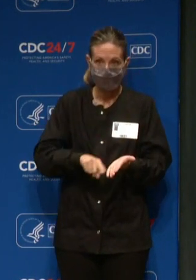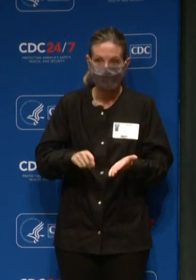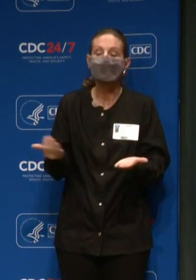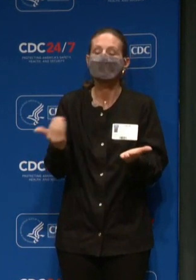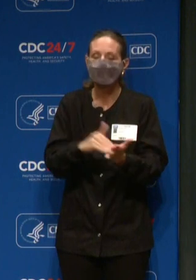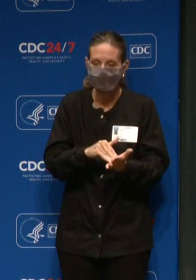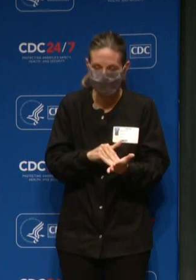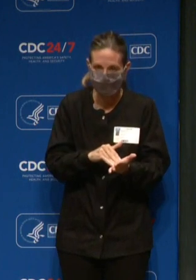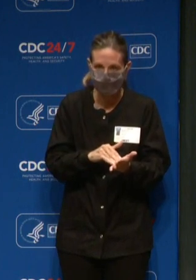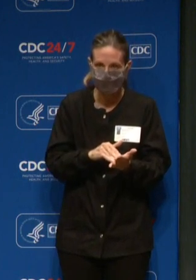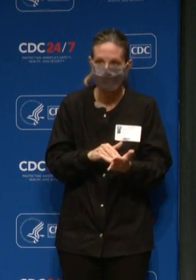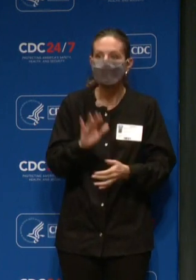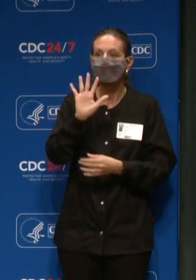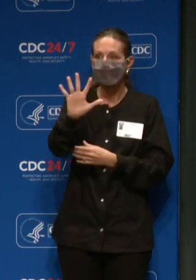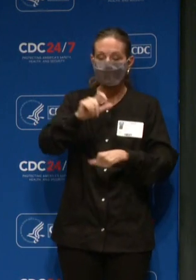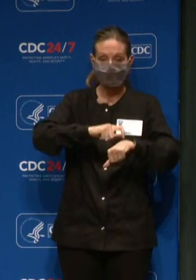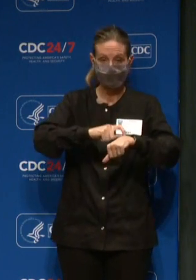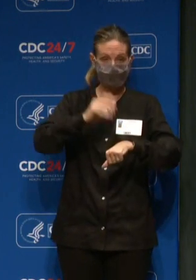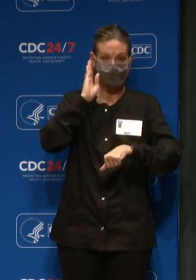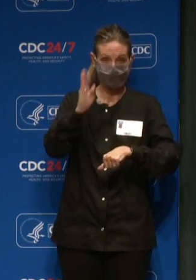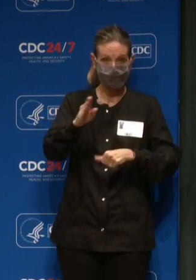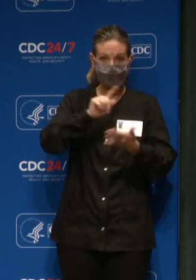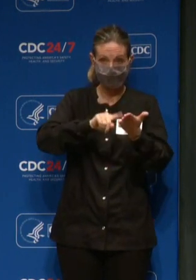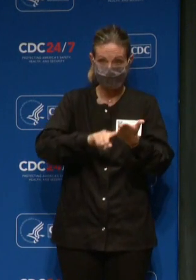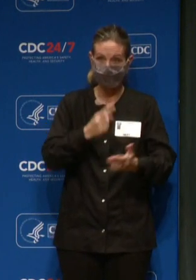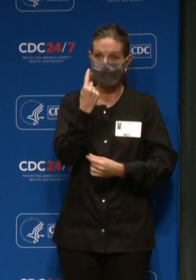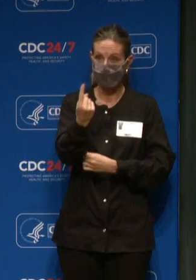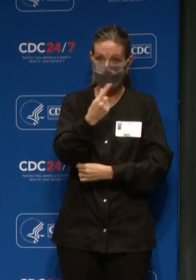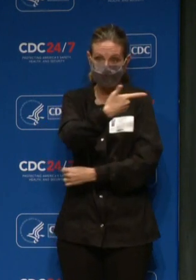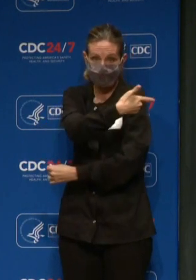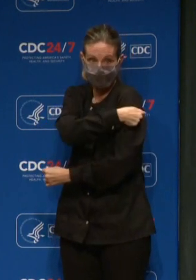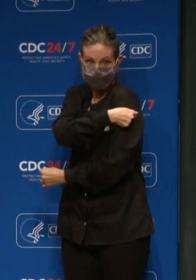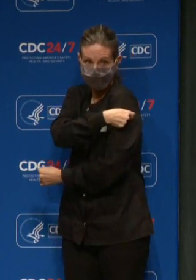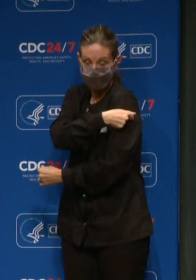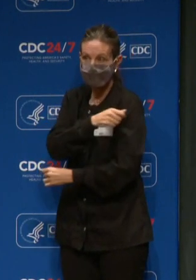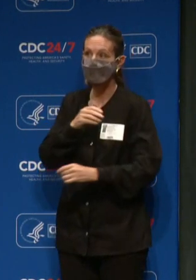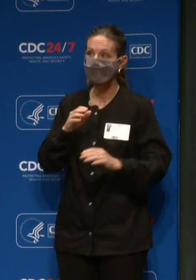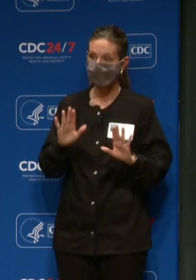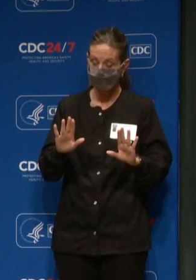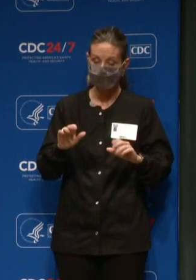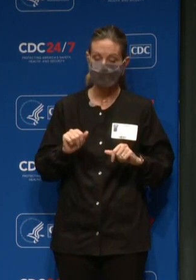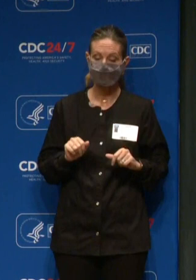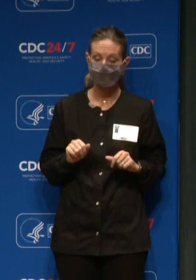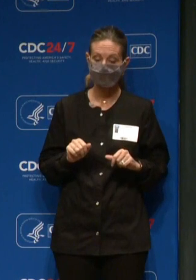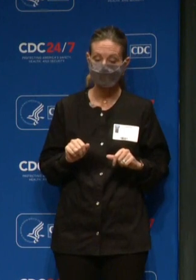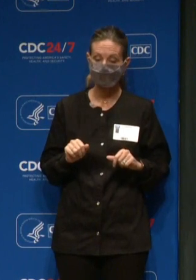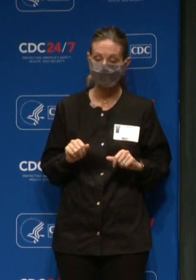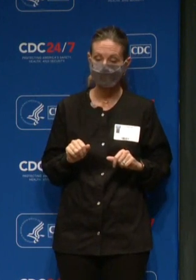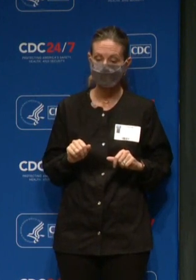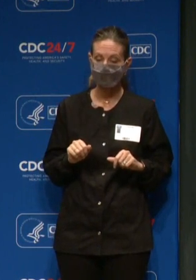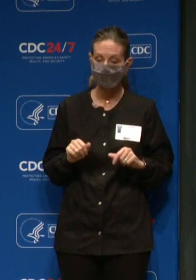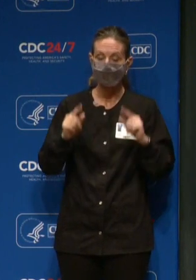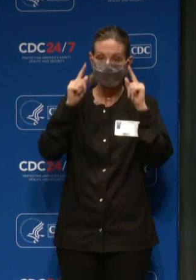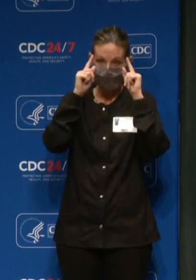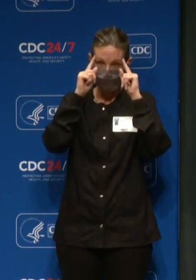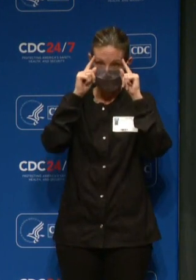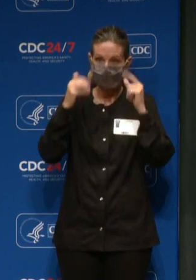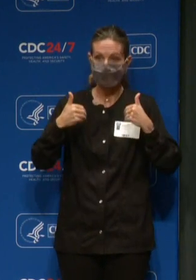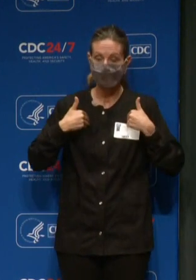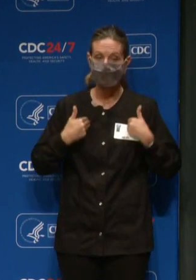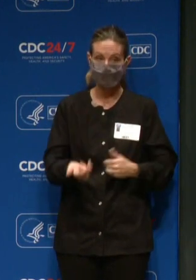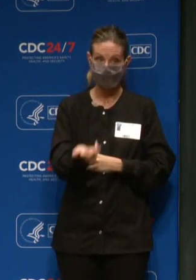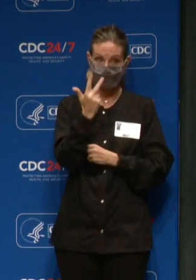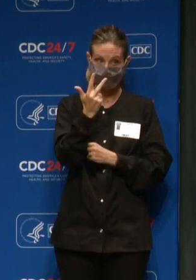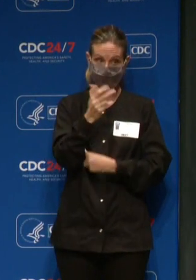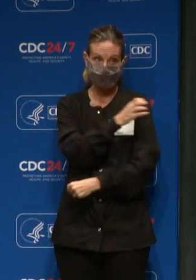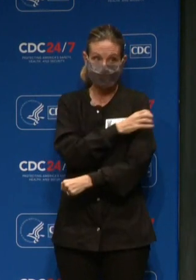That, combined with how this is working so far, look at the fact that we have three clinical trials that have